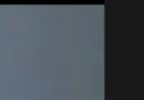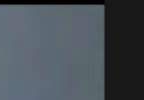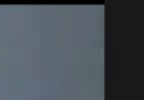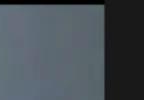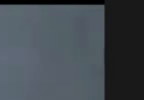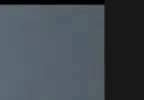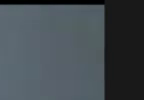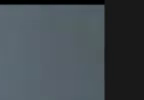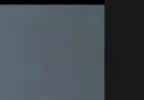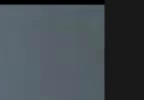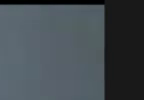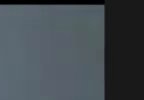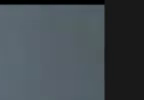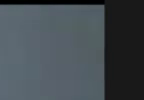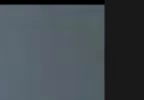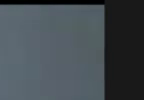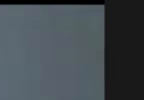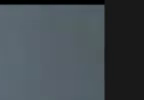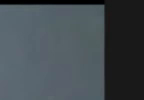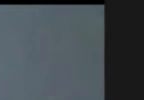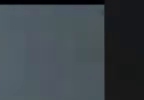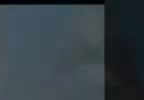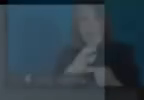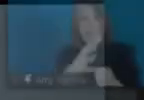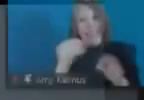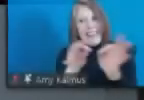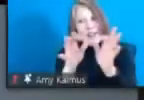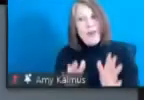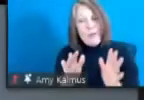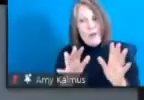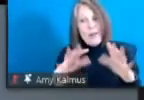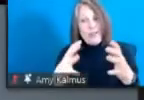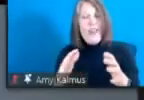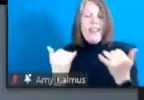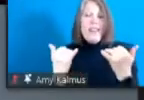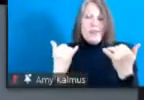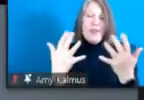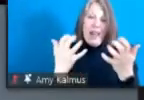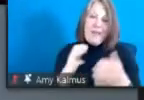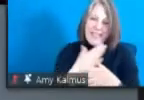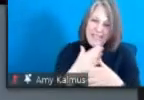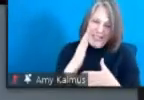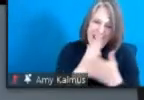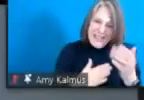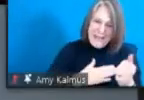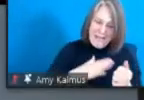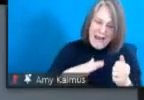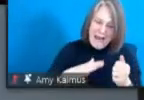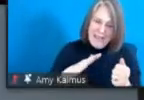adults, parents, and interpreters. Today, I'd like to share some of those findings with